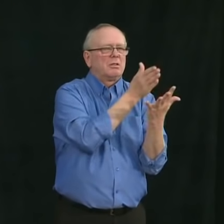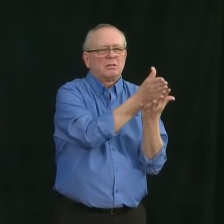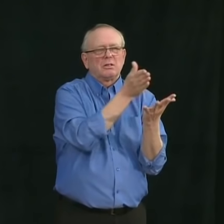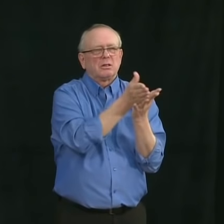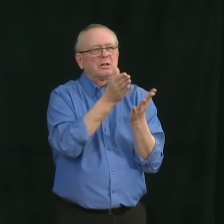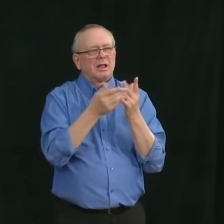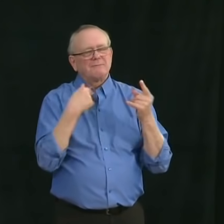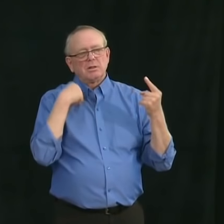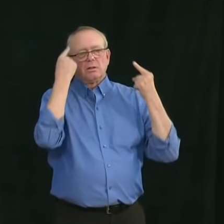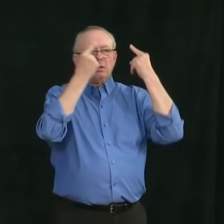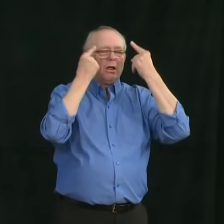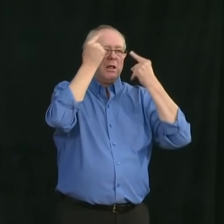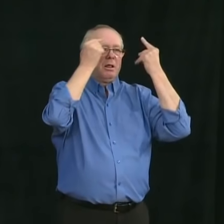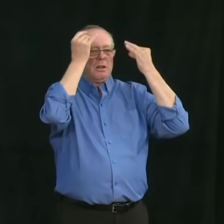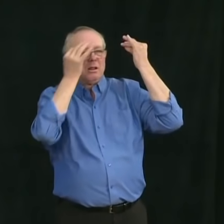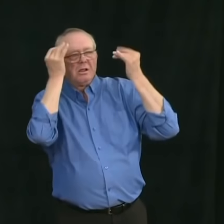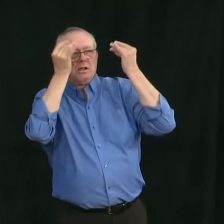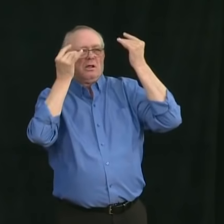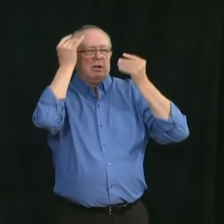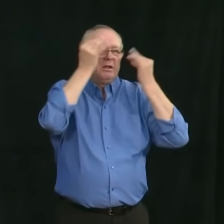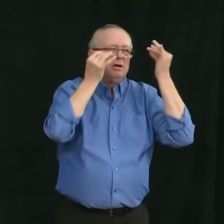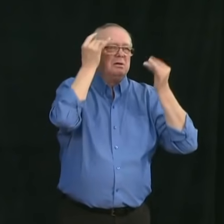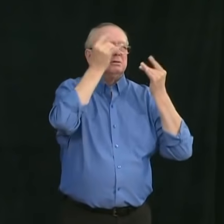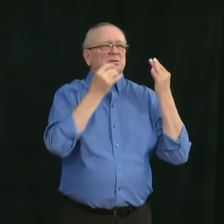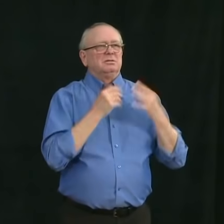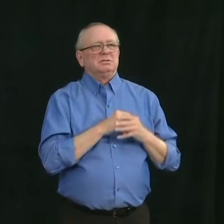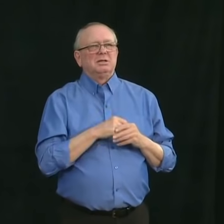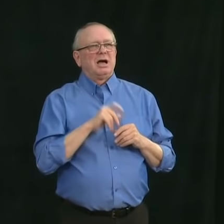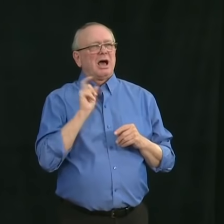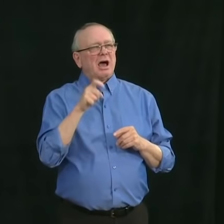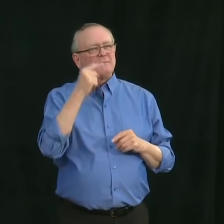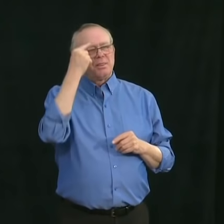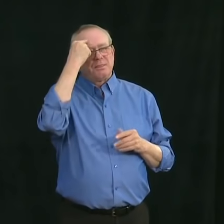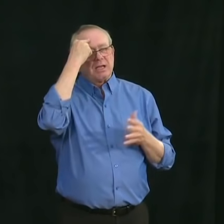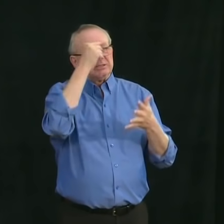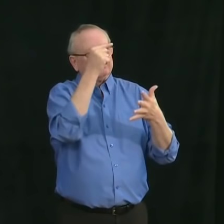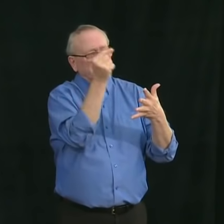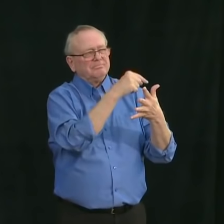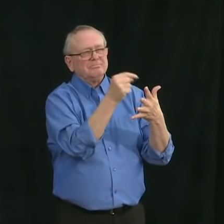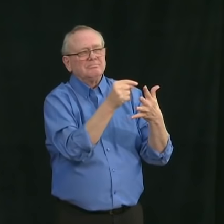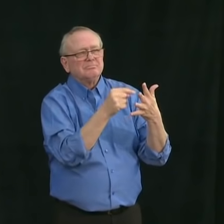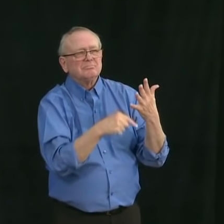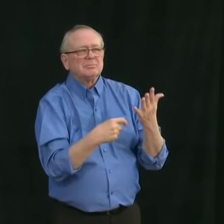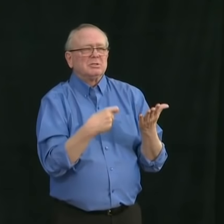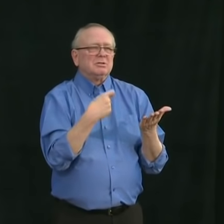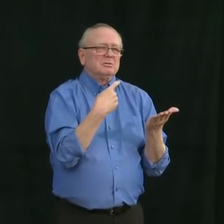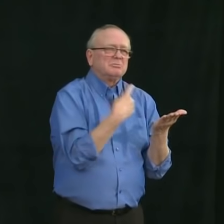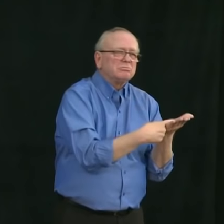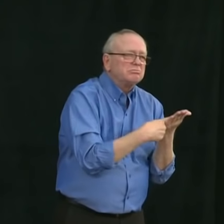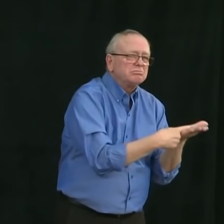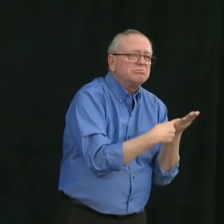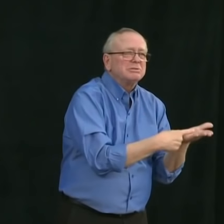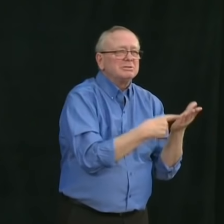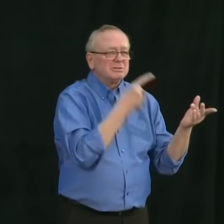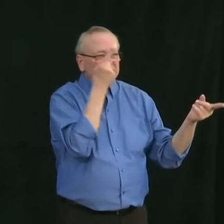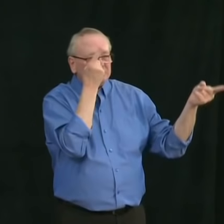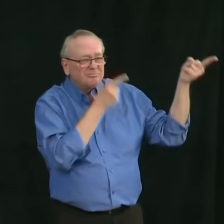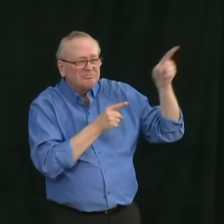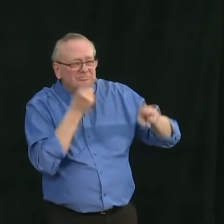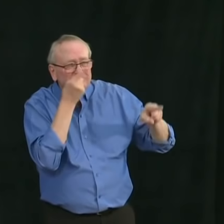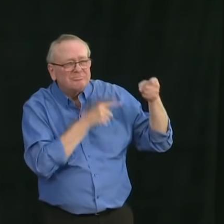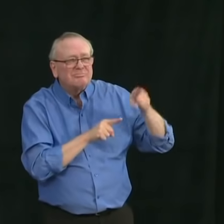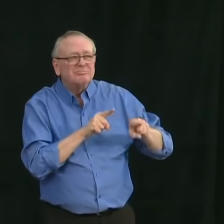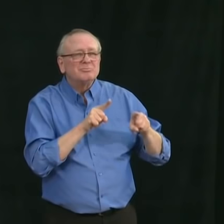carryover health effects that we need to consider. So those are the pieces that we're going to be discussing, and with respect to those timelines